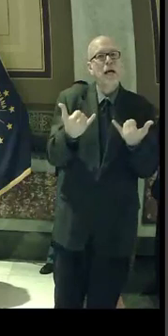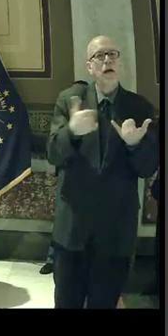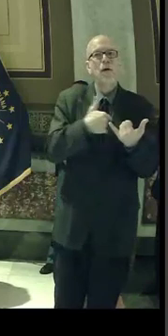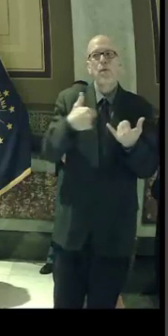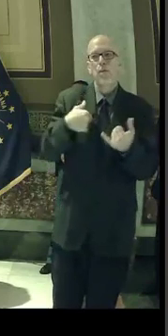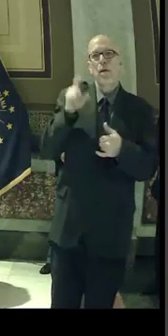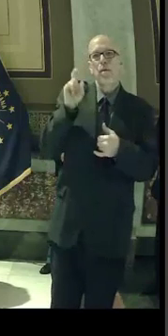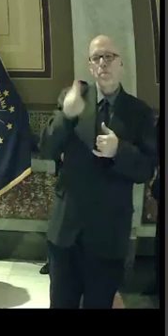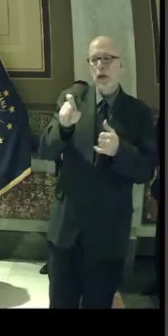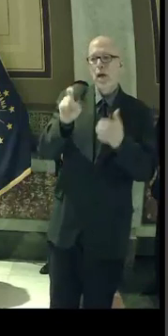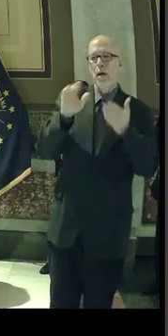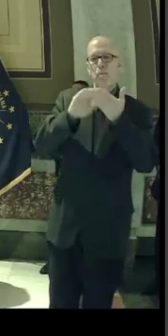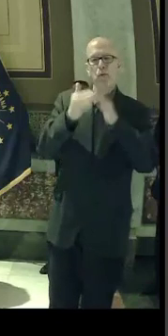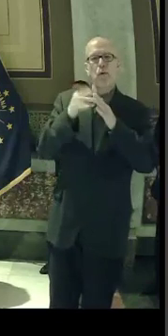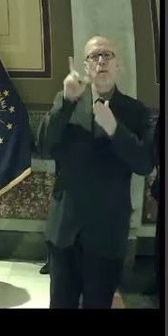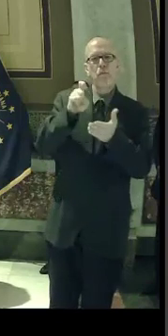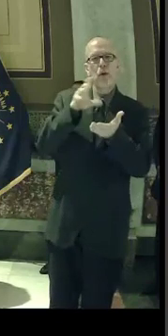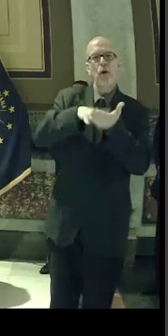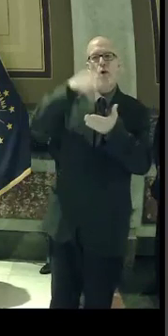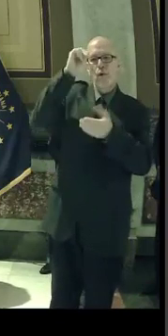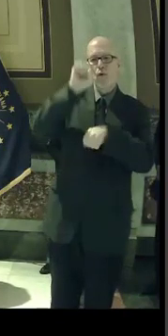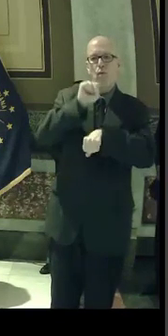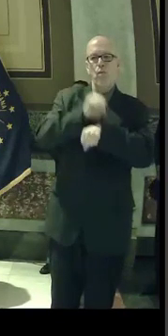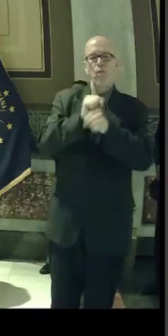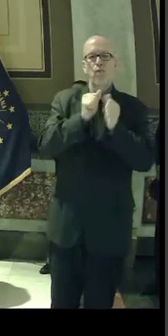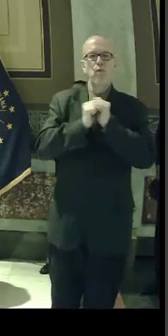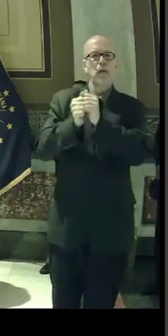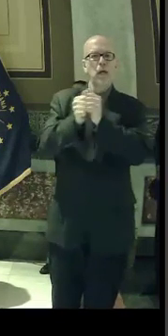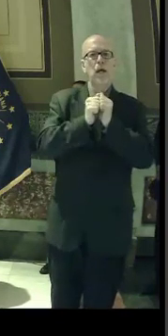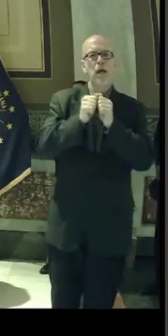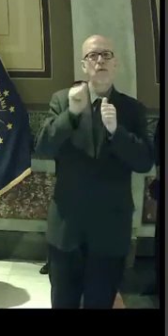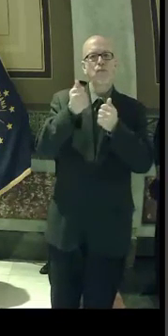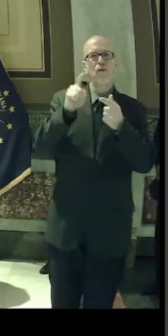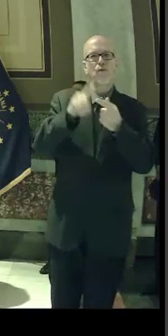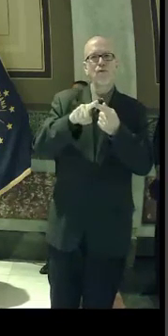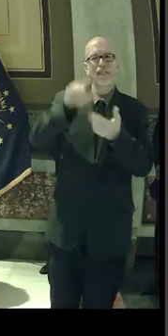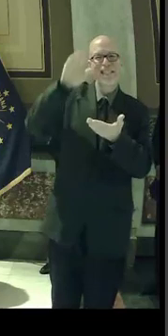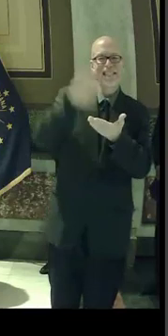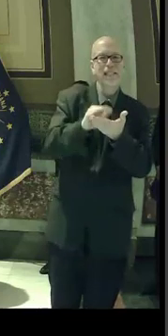for our community to learn how to work together to curb the spread of the